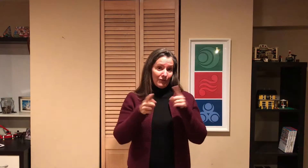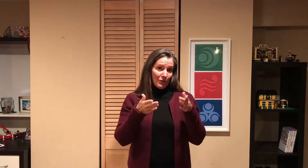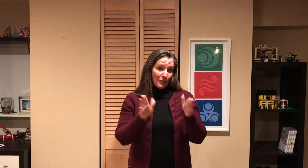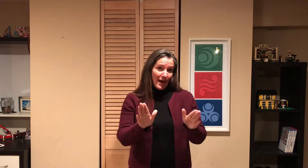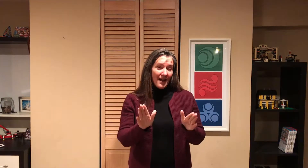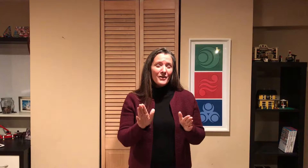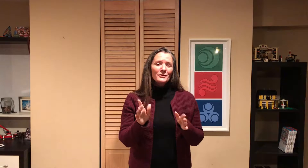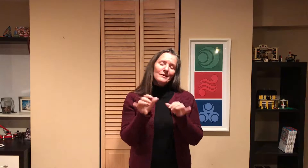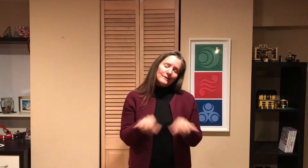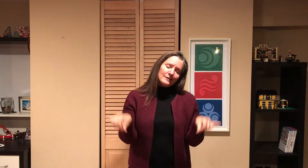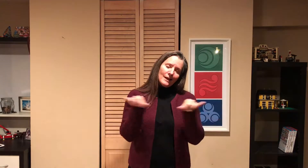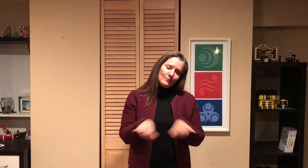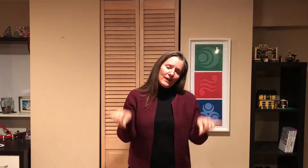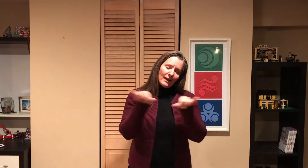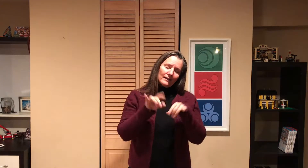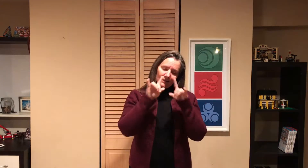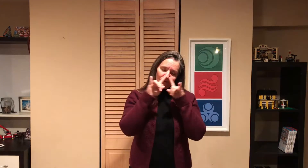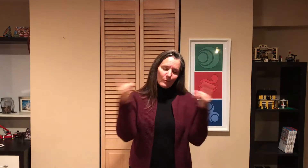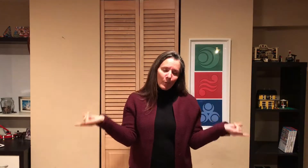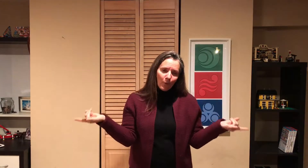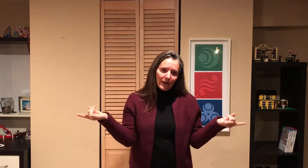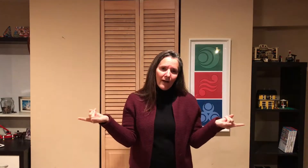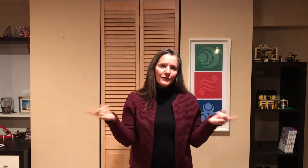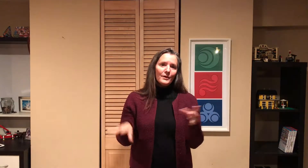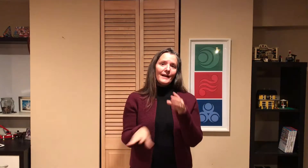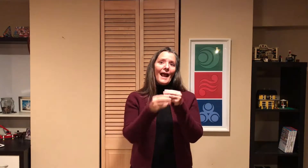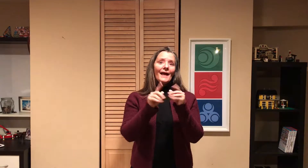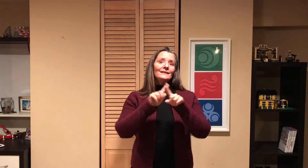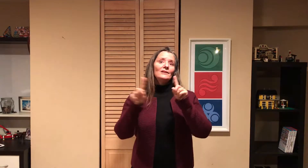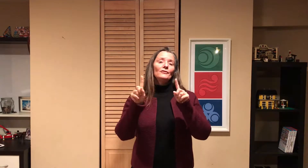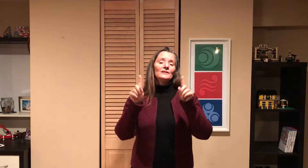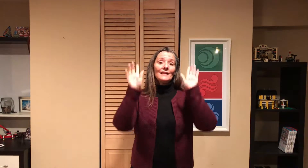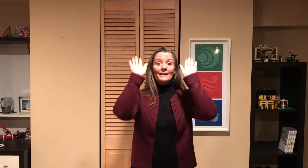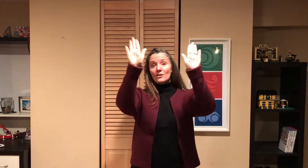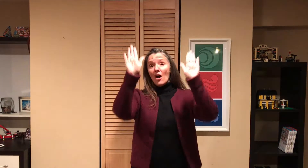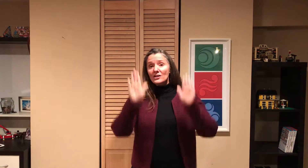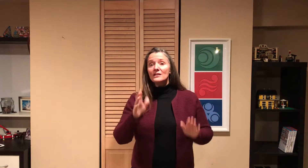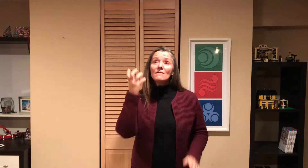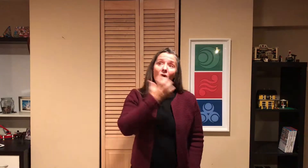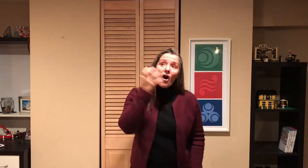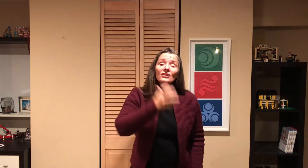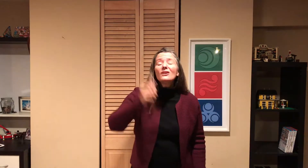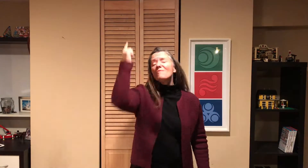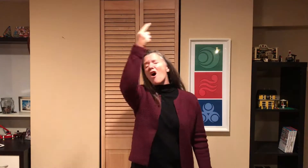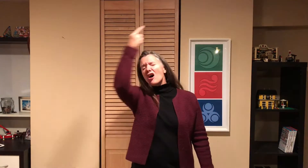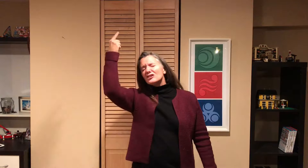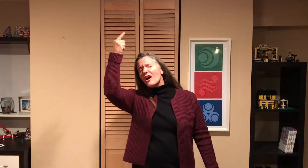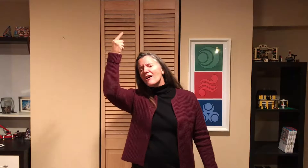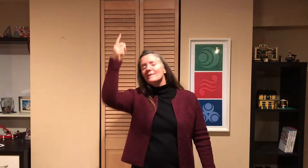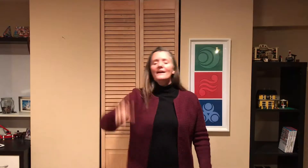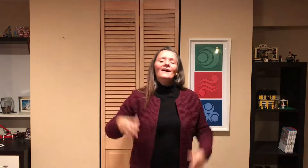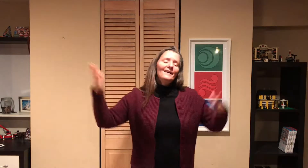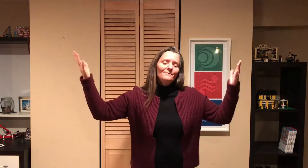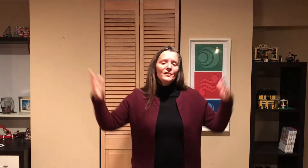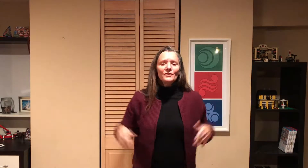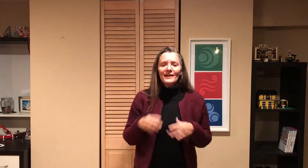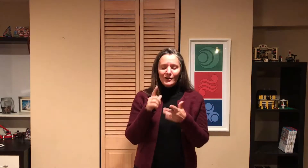different way. So it's not the same thing and it doesn't look boring. So I can add different signs. Awesome, awesome, awesome. So I can do